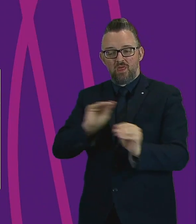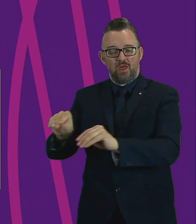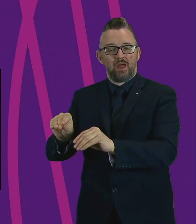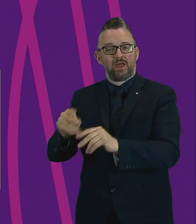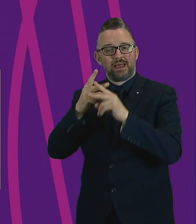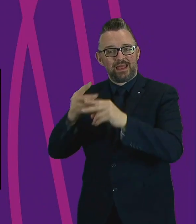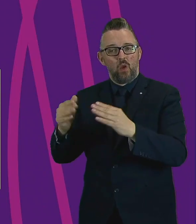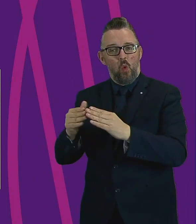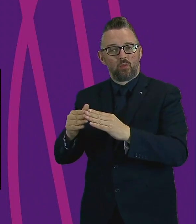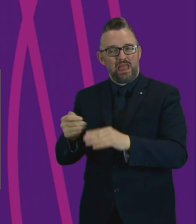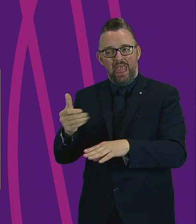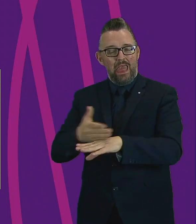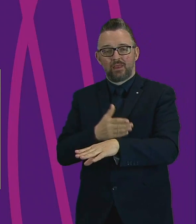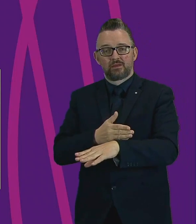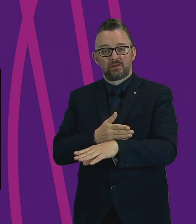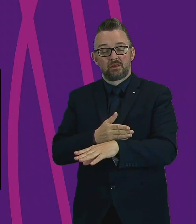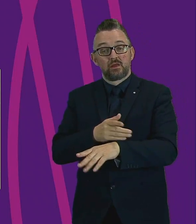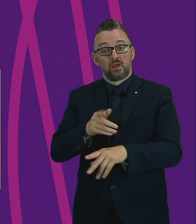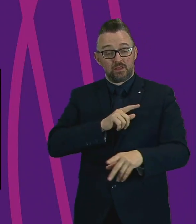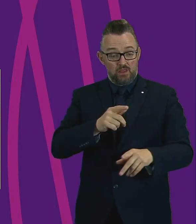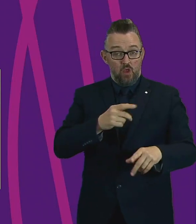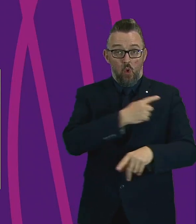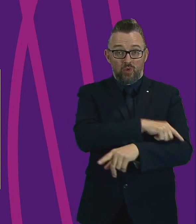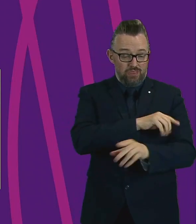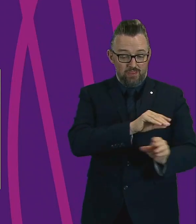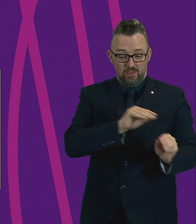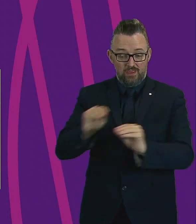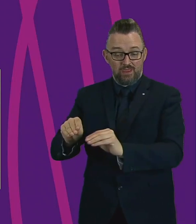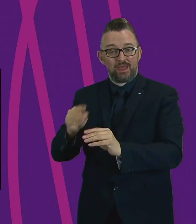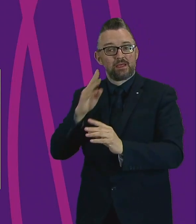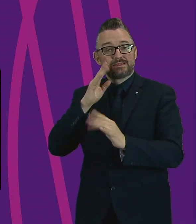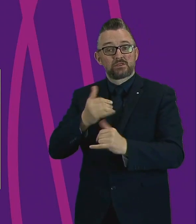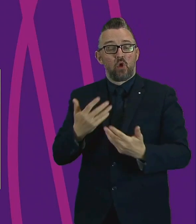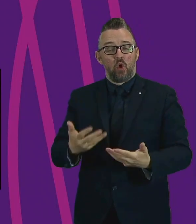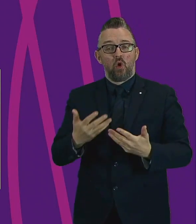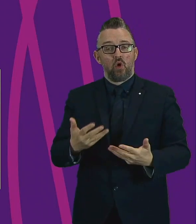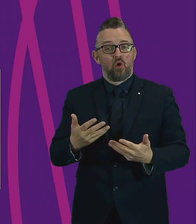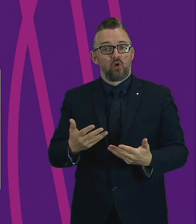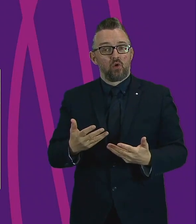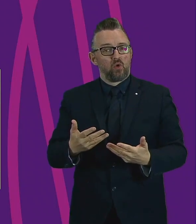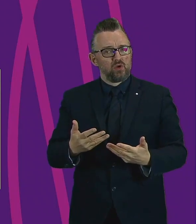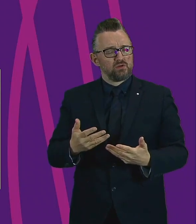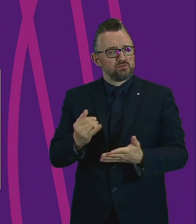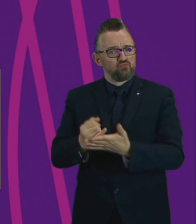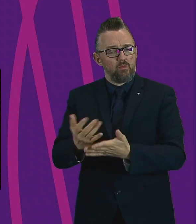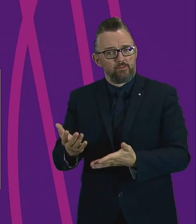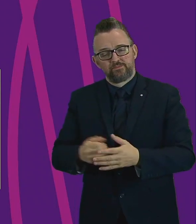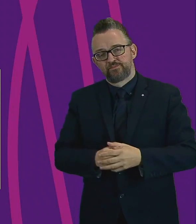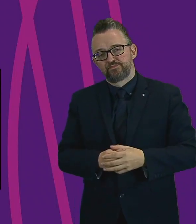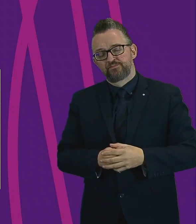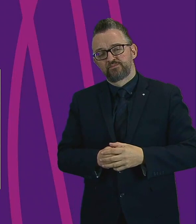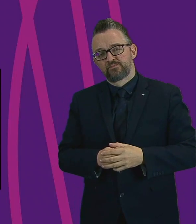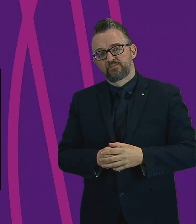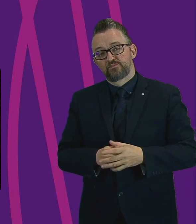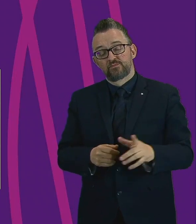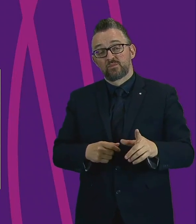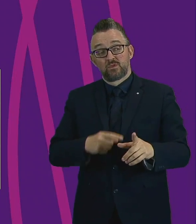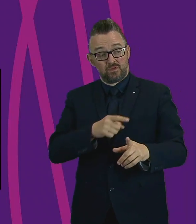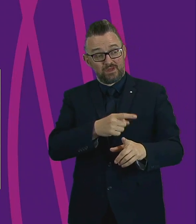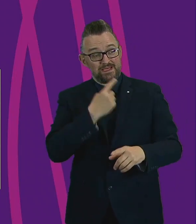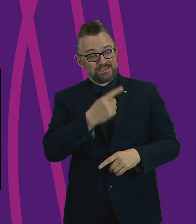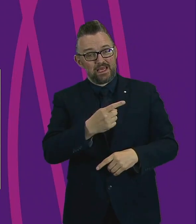outbreak. Patients moved untested into settings where often people are at their most vulnerable. I simply do not accept the